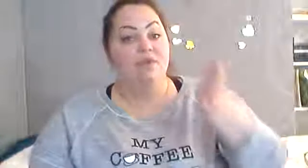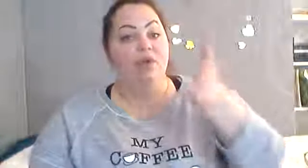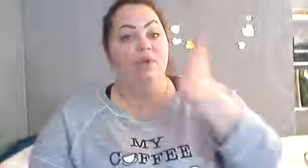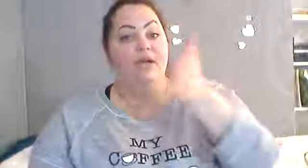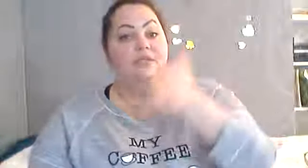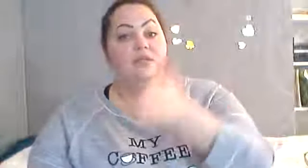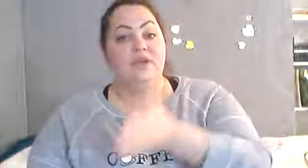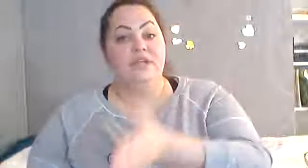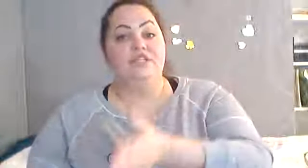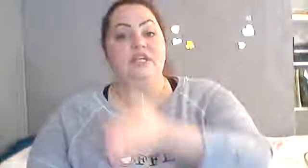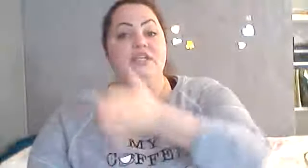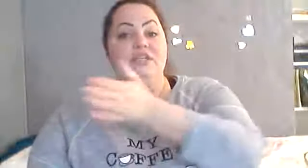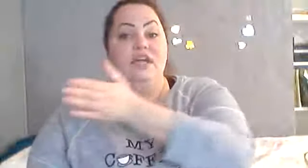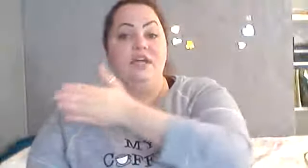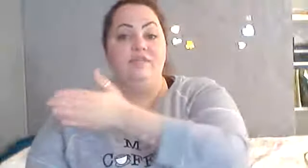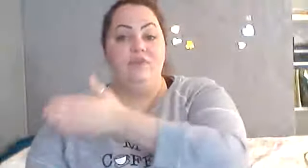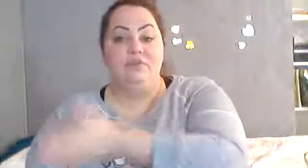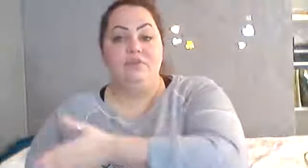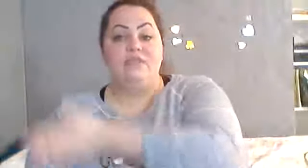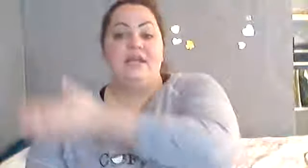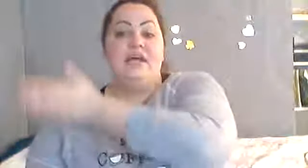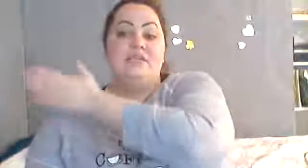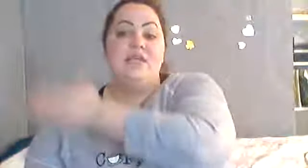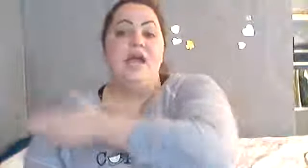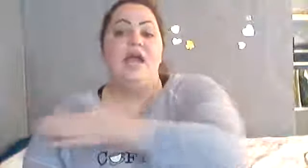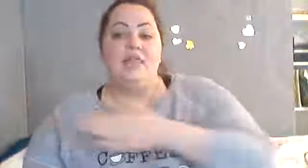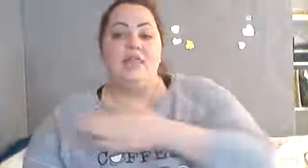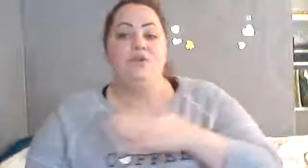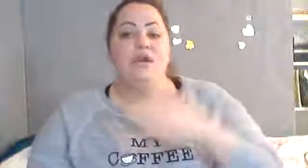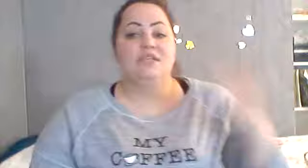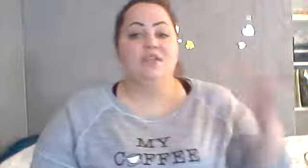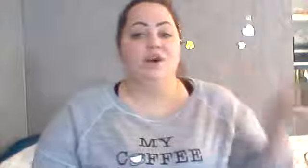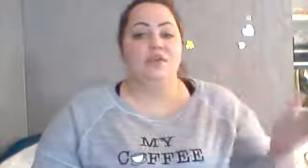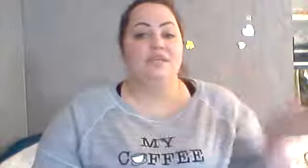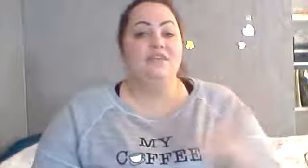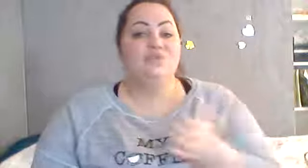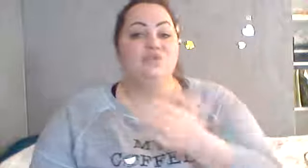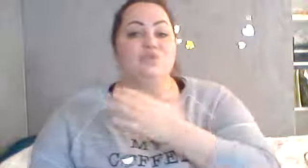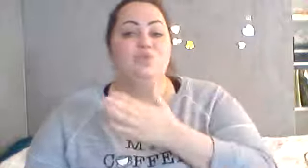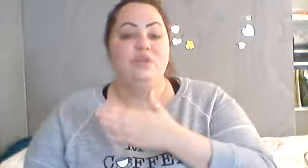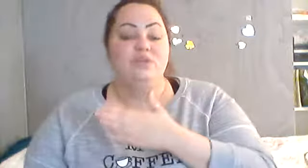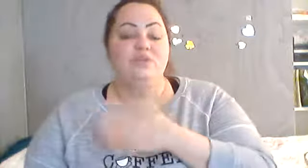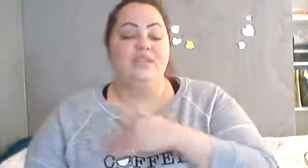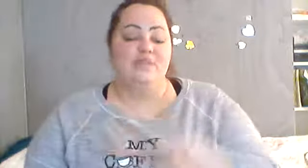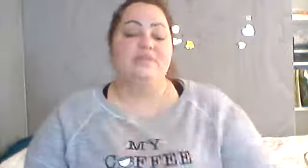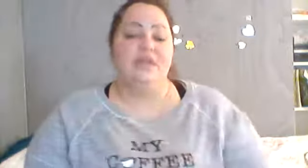you guys along your education and kind of know your personalities. And then you guys can all leave your school year with a name sign next